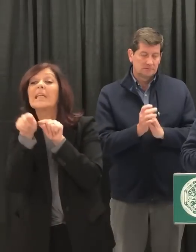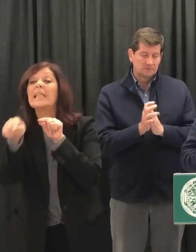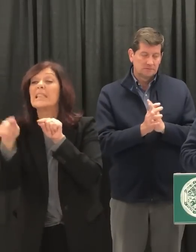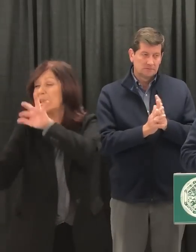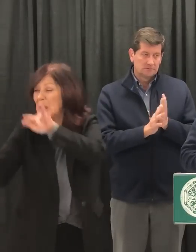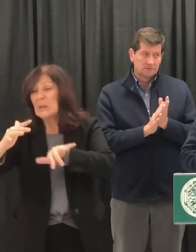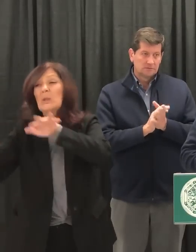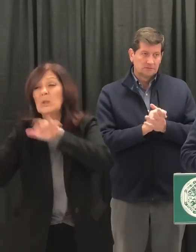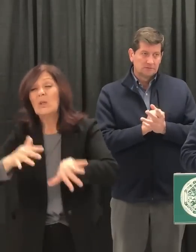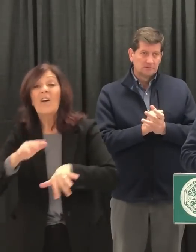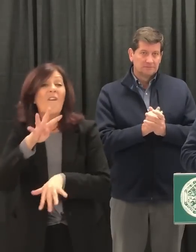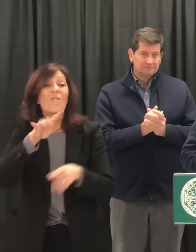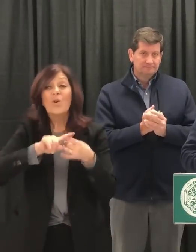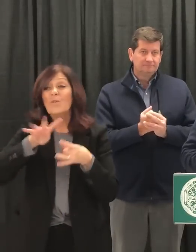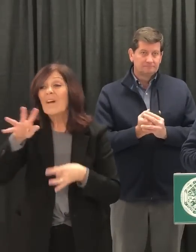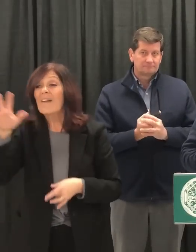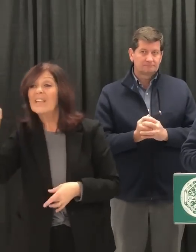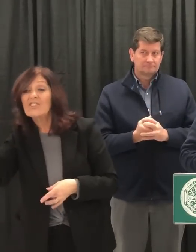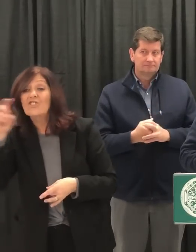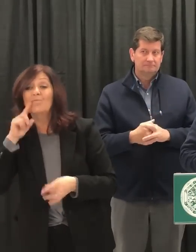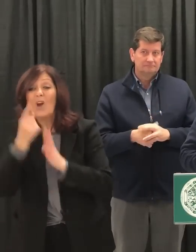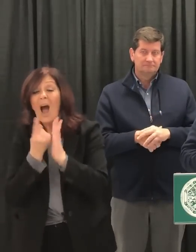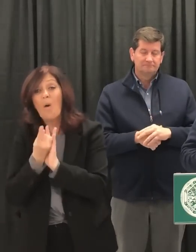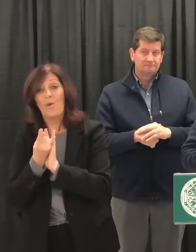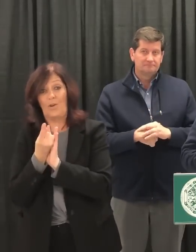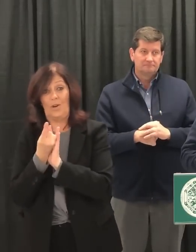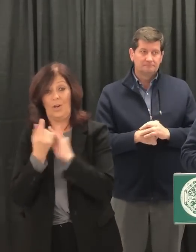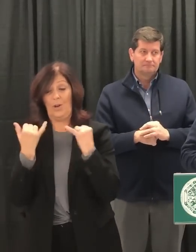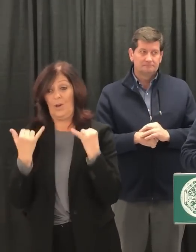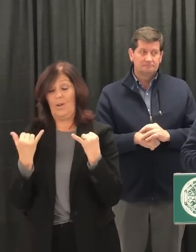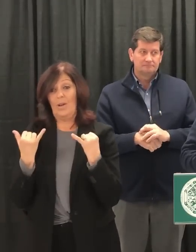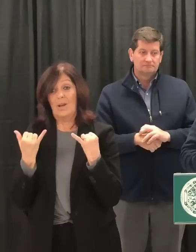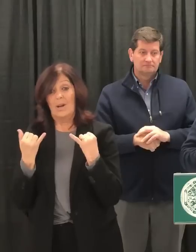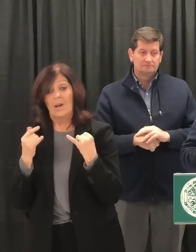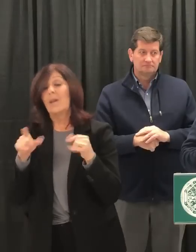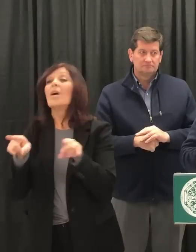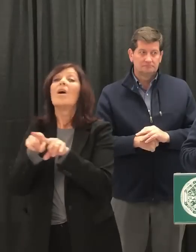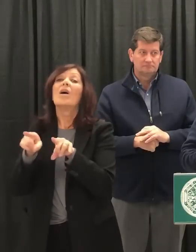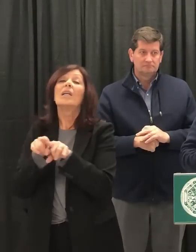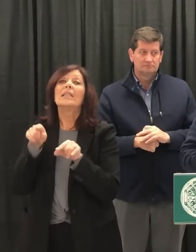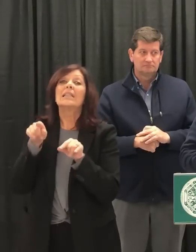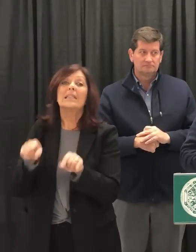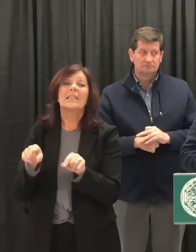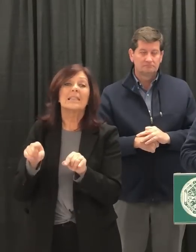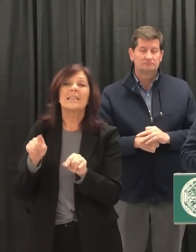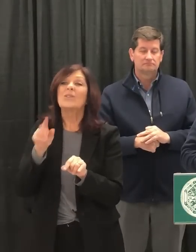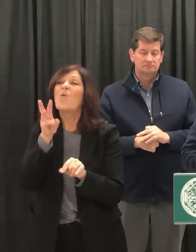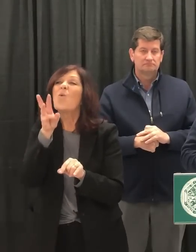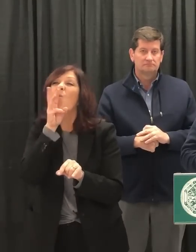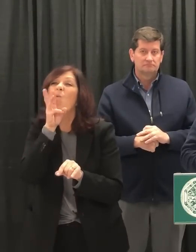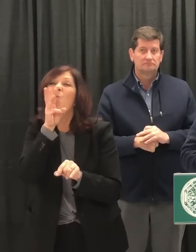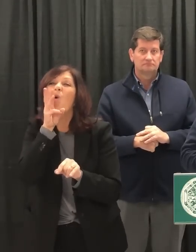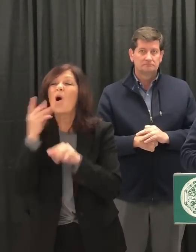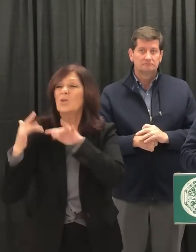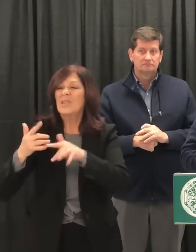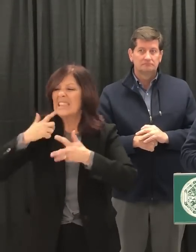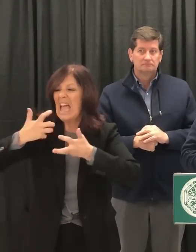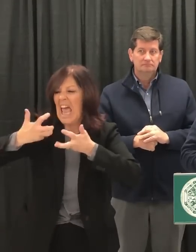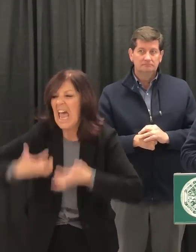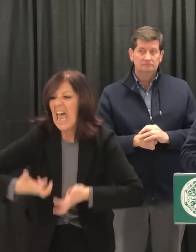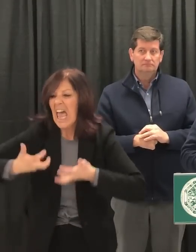down at a rate of 4 to 5 inches an hour. The other part is this is really water latent type snow, so it's extremely heavy,